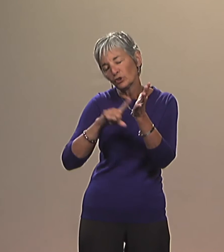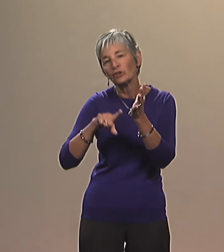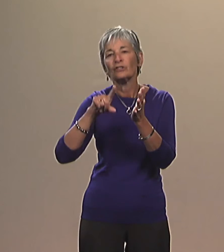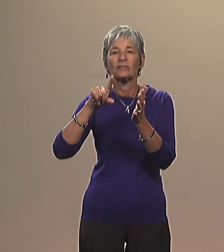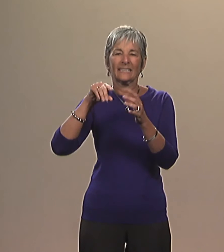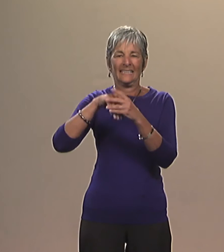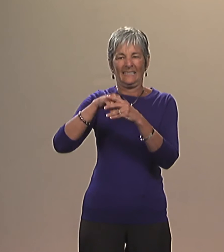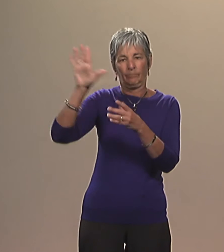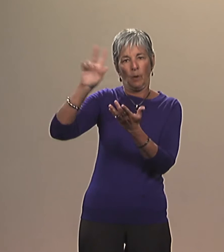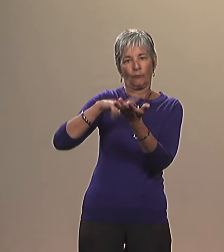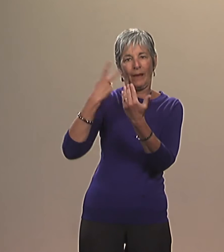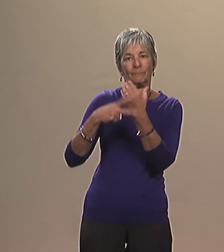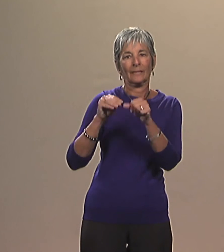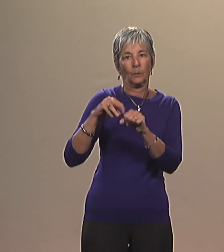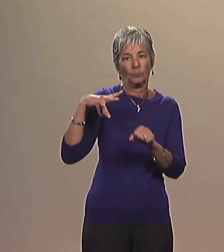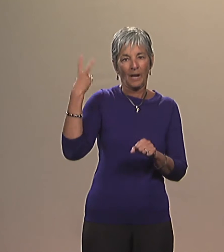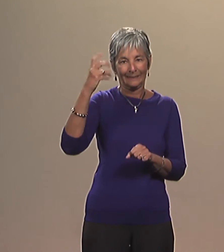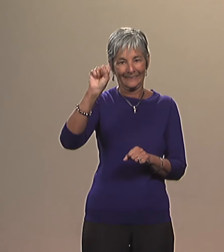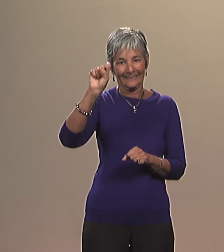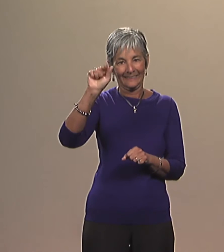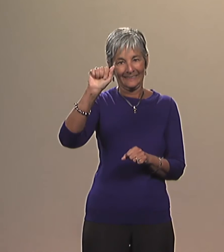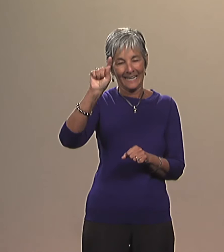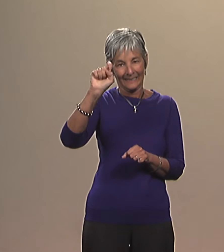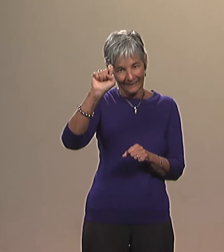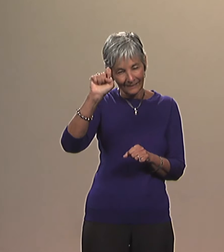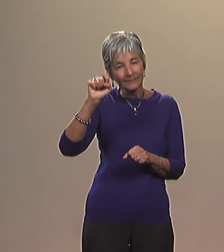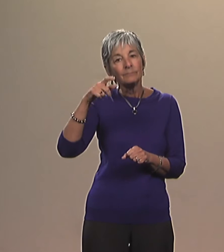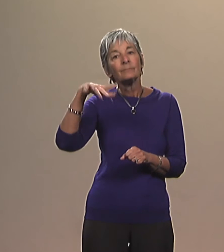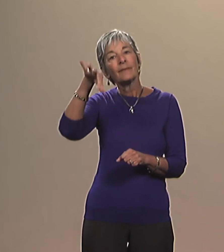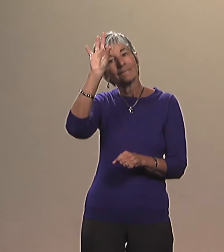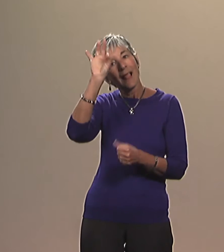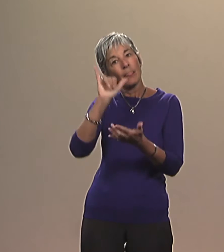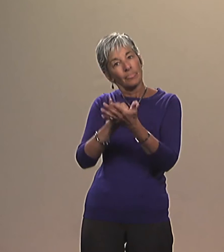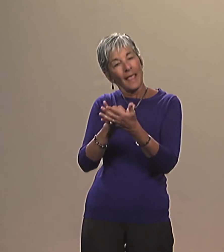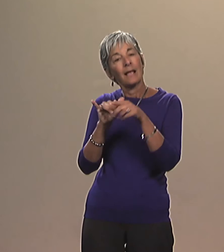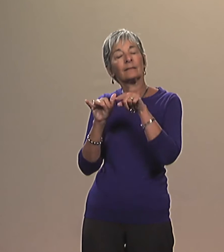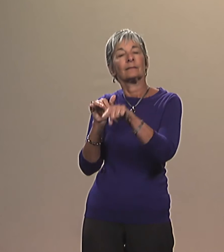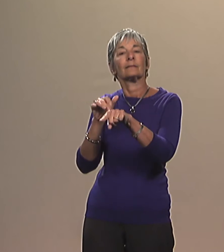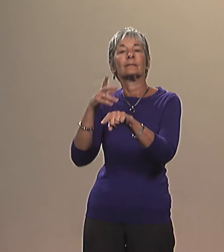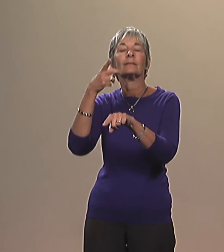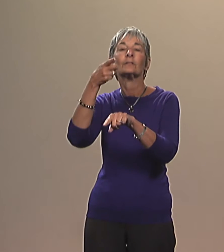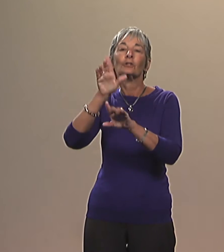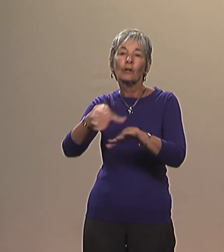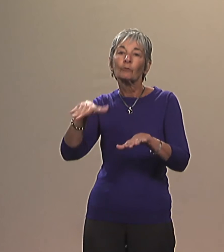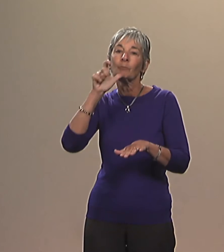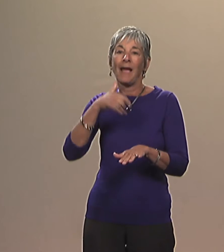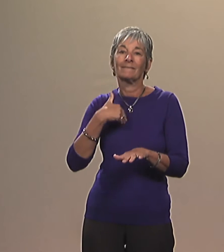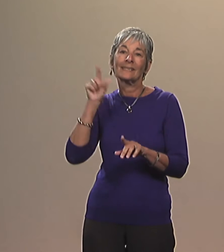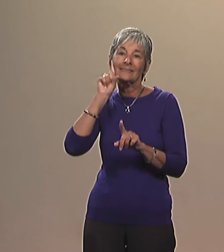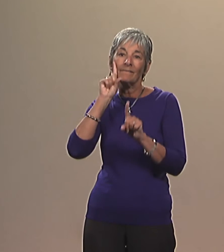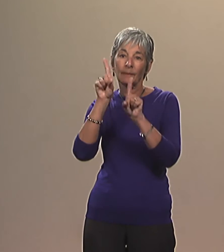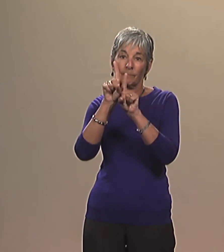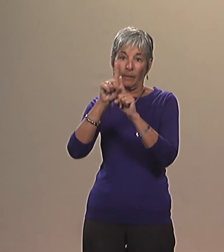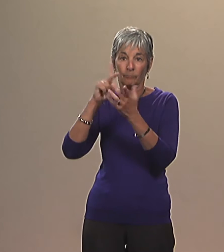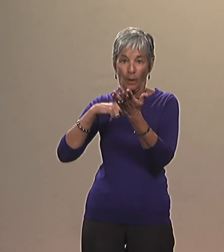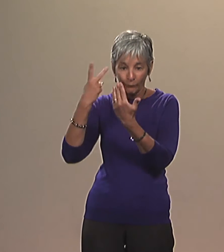Research was done on programs in Washington State, where it was found that children who had deaf mentoring programs and opportunity